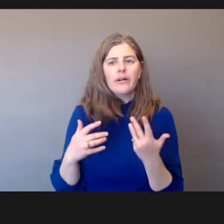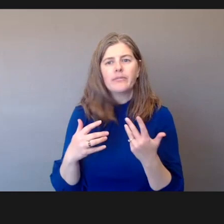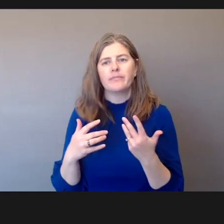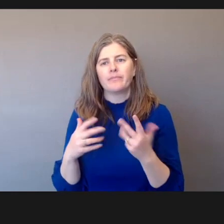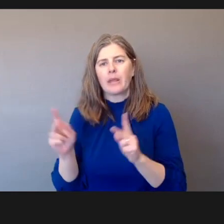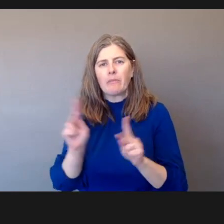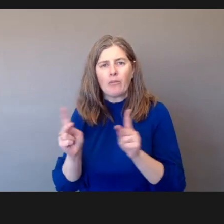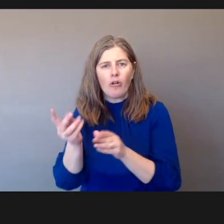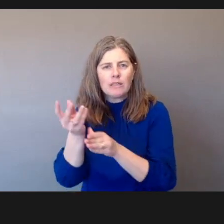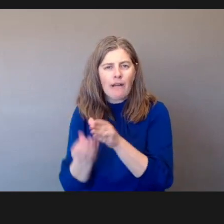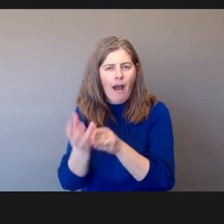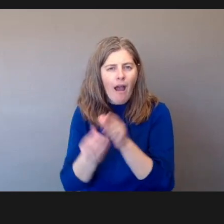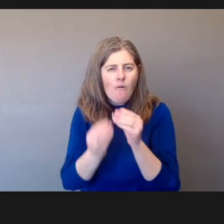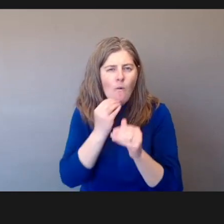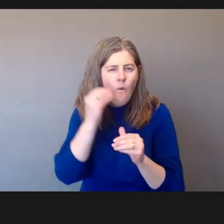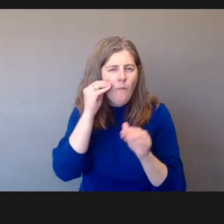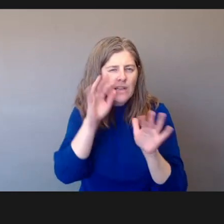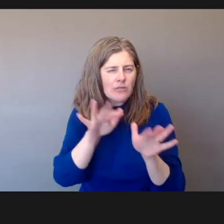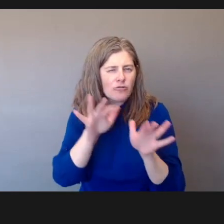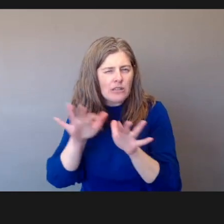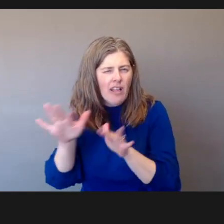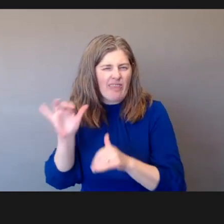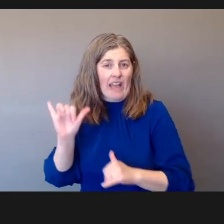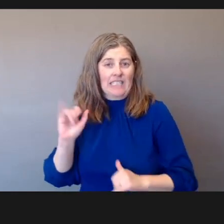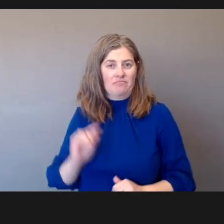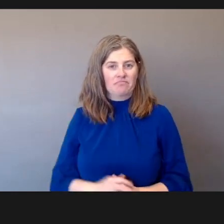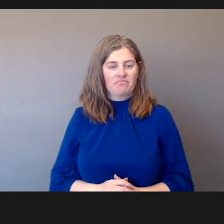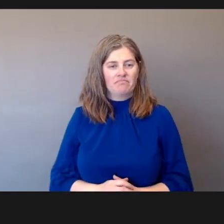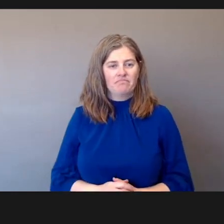people dying at home, et cetera, et cetera. That's it.